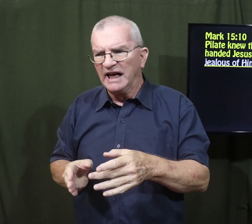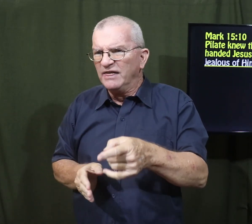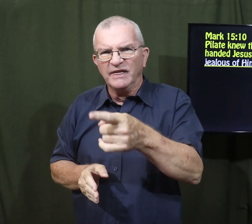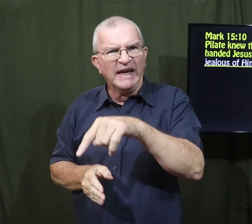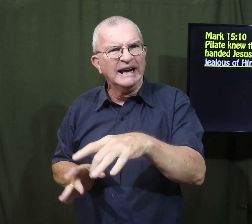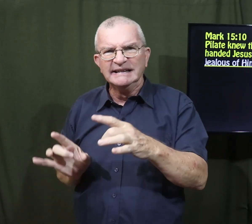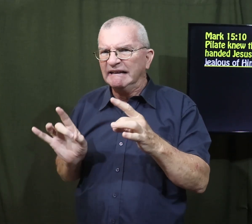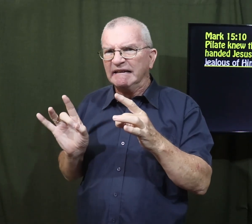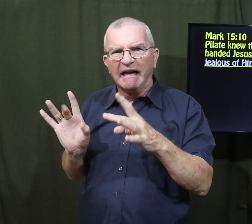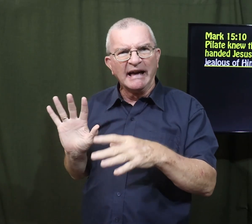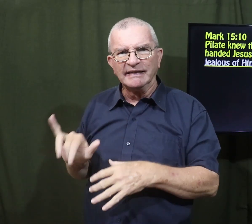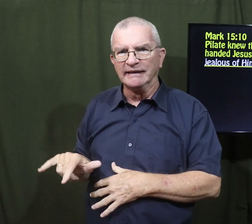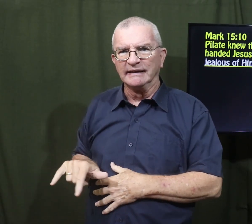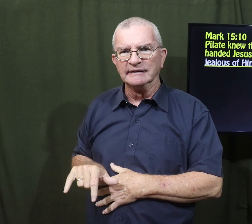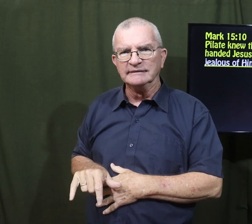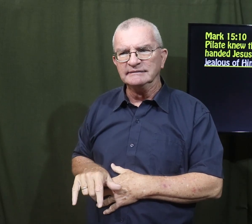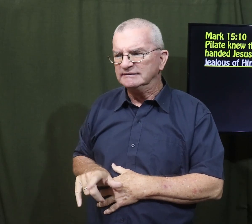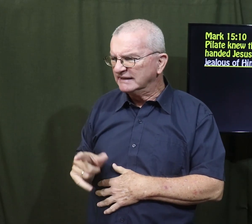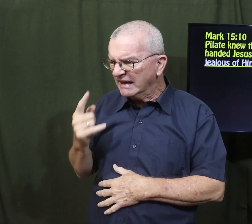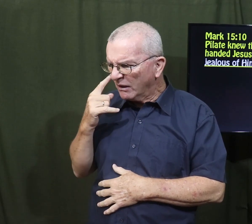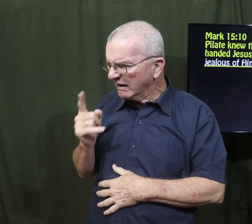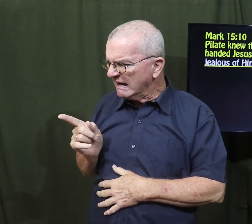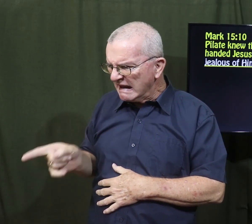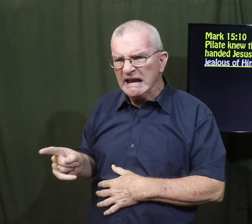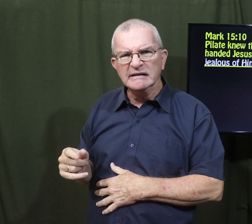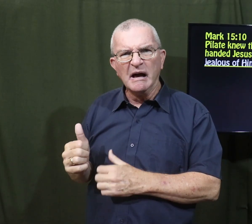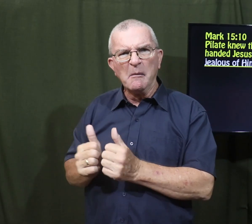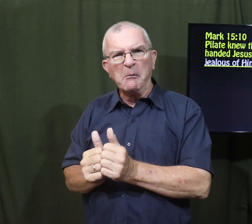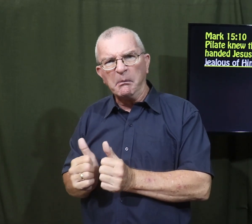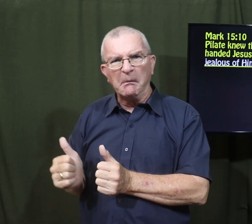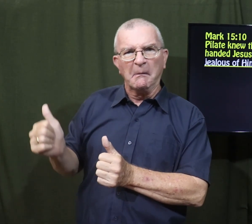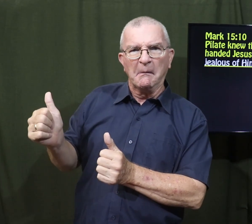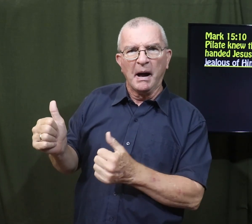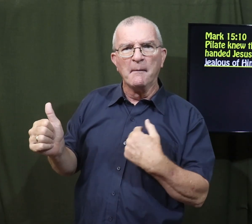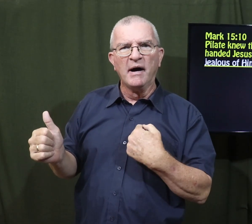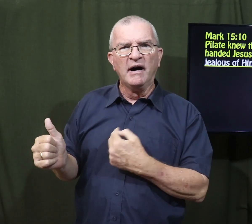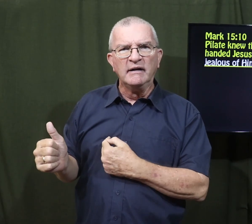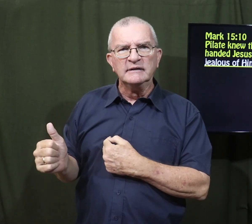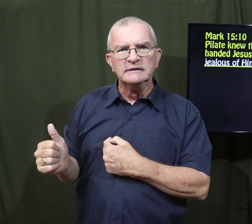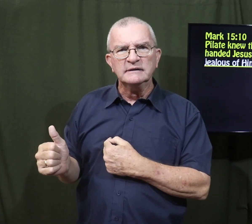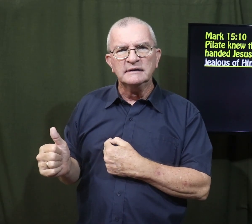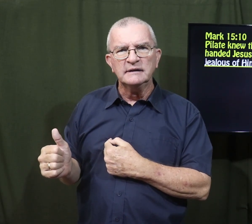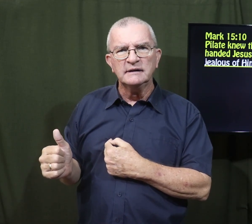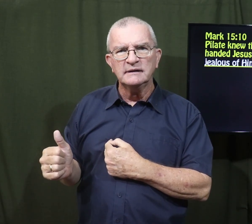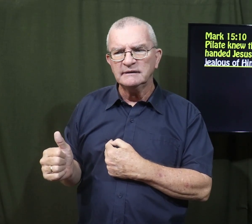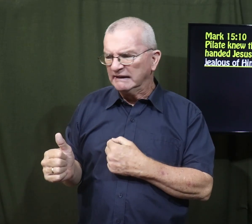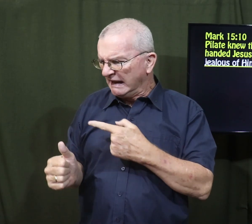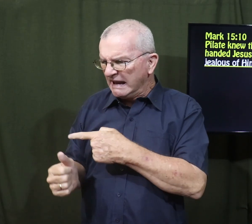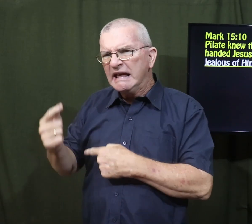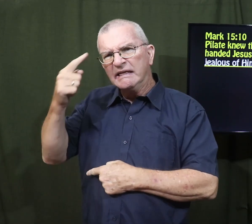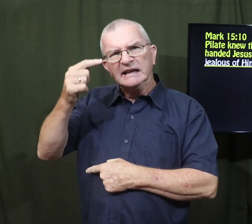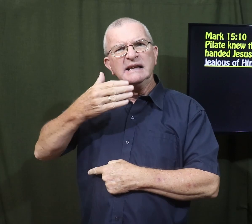and they didn't like that. They thought, him above us?